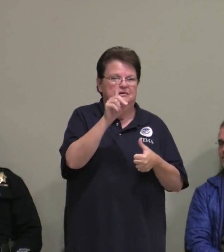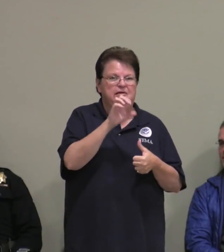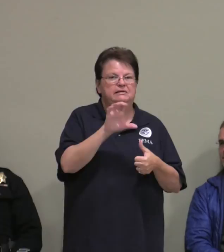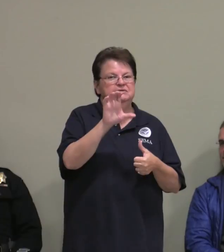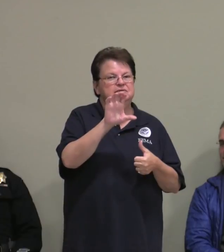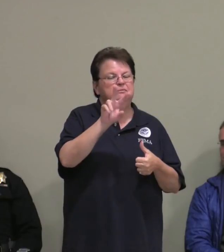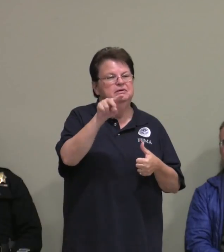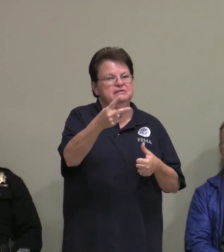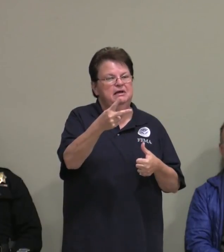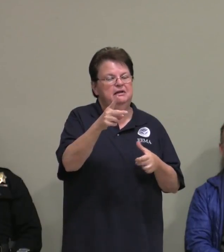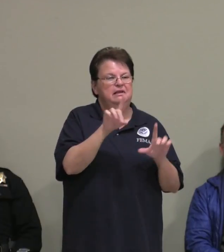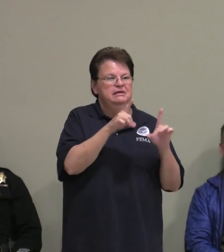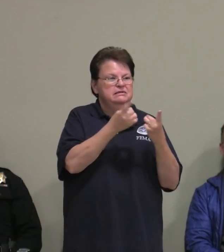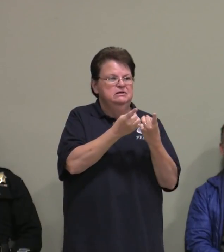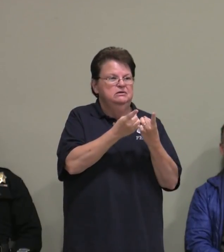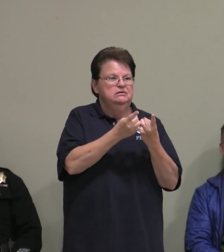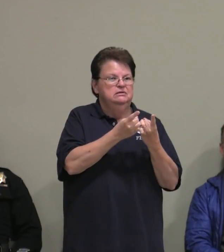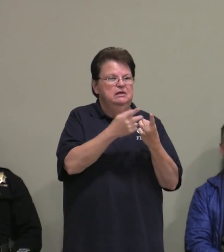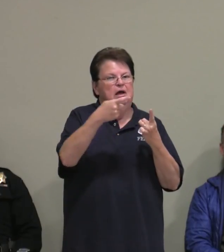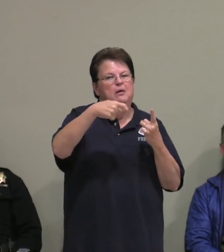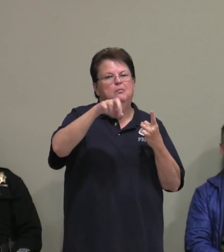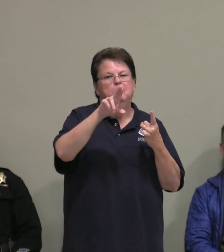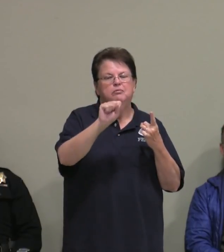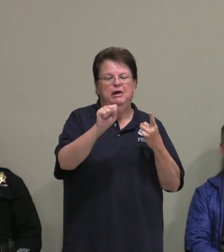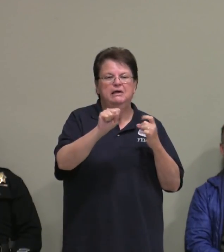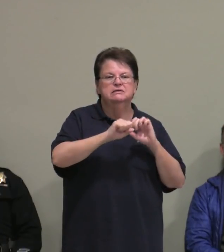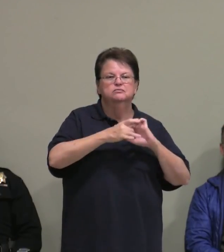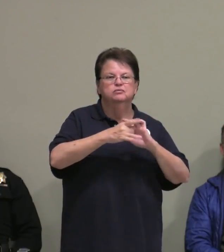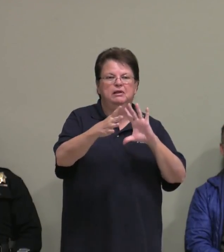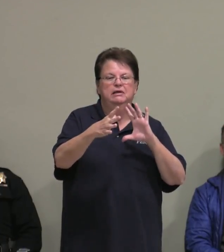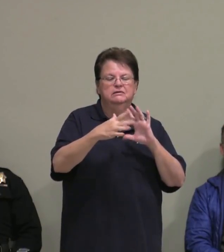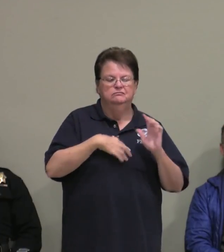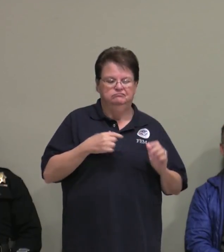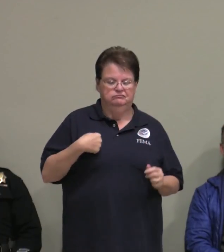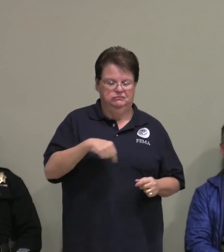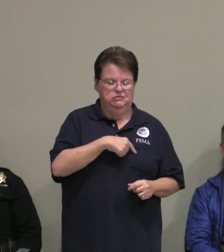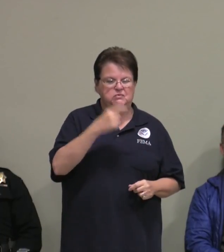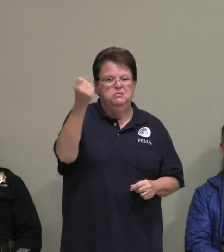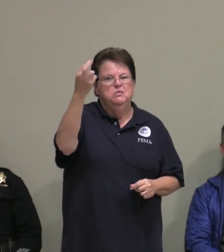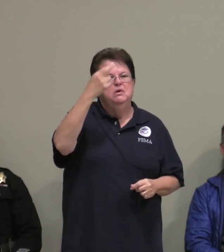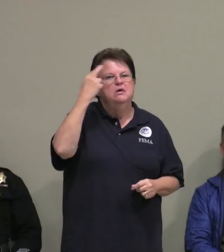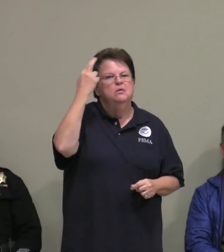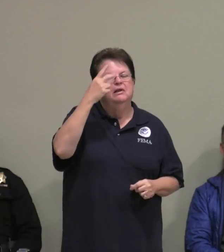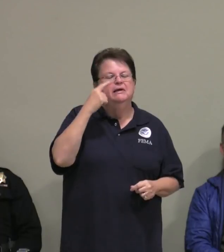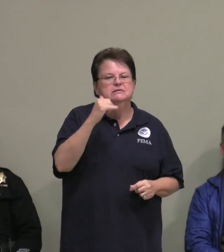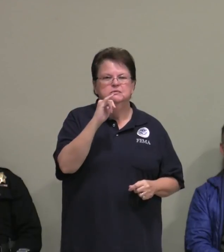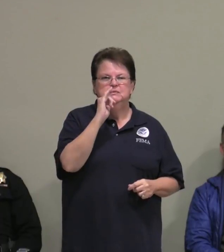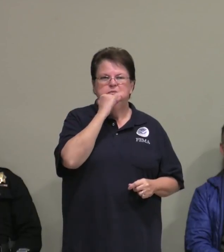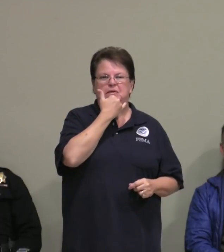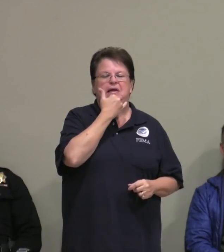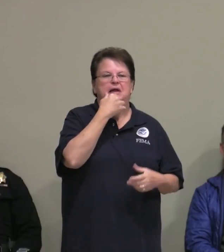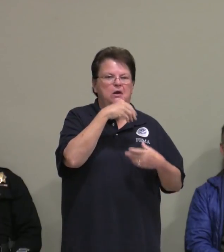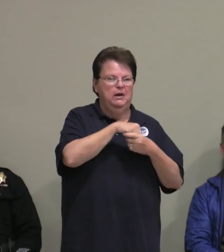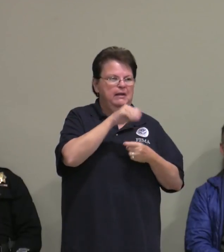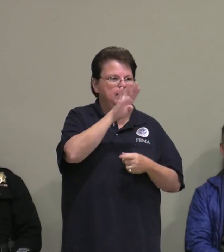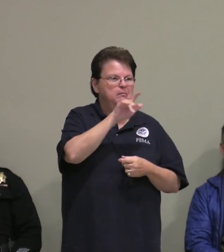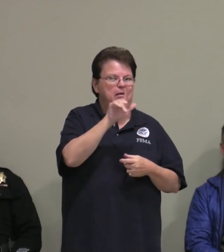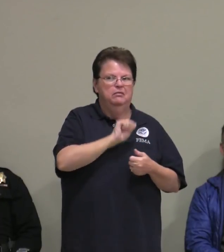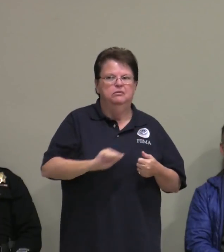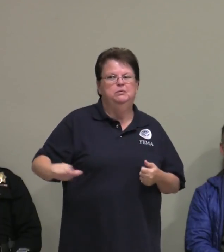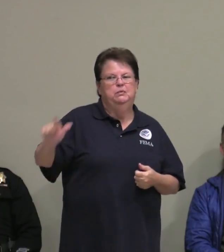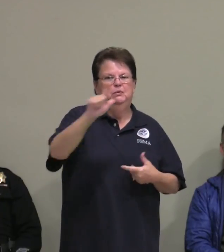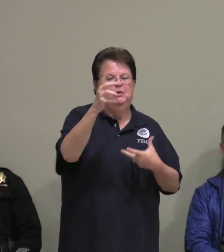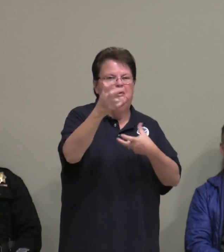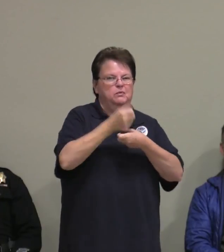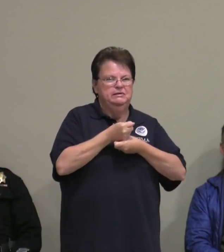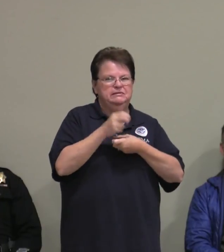2nd, the district issued a press release saying that we realized that there was an error in the bill that everybody received